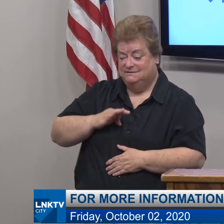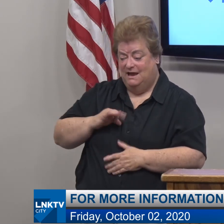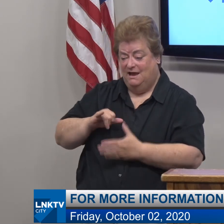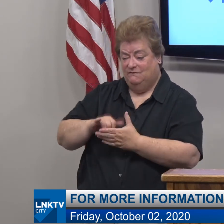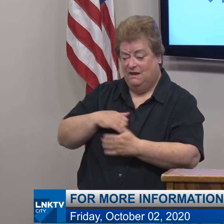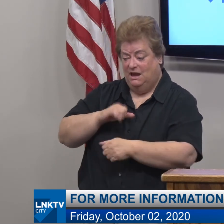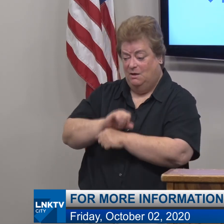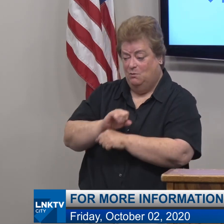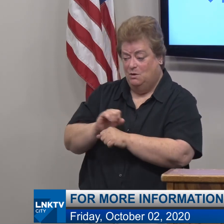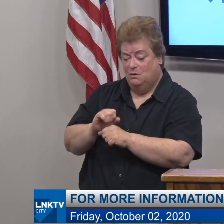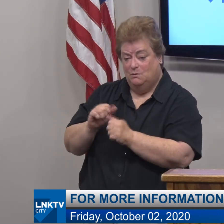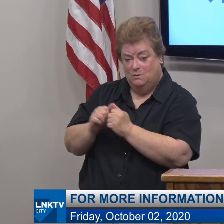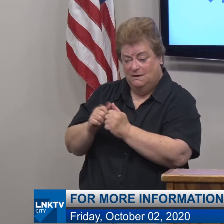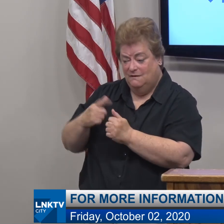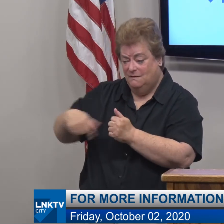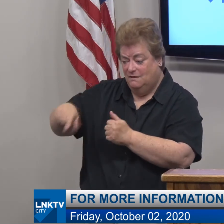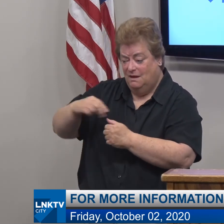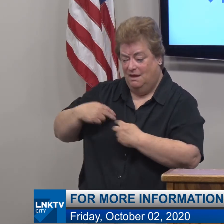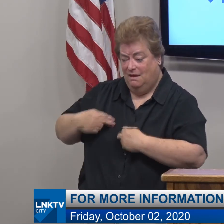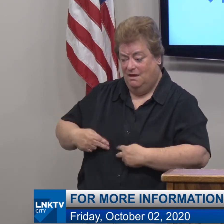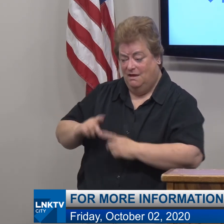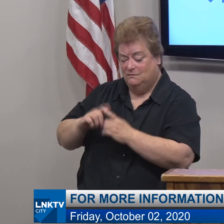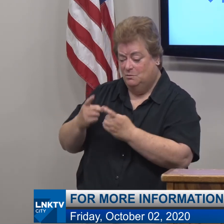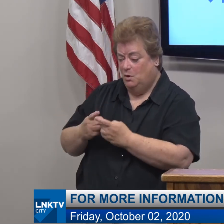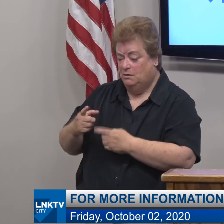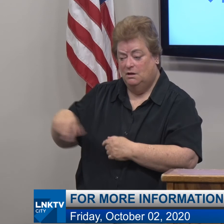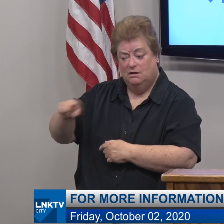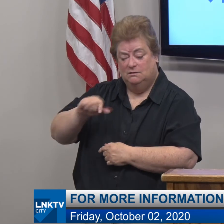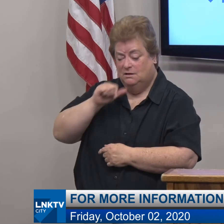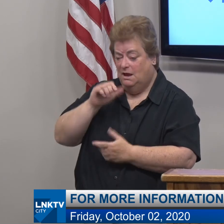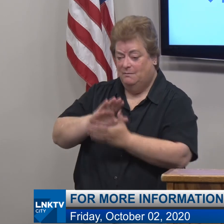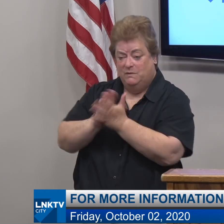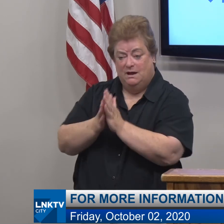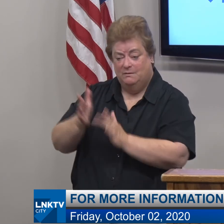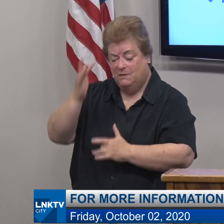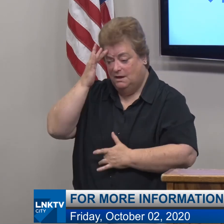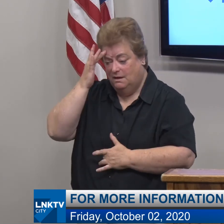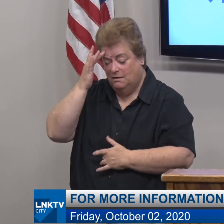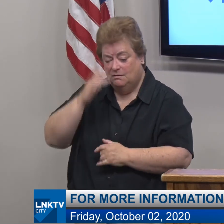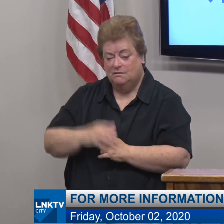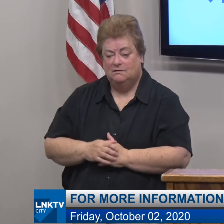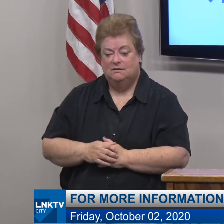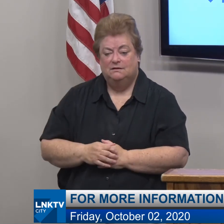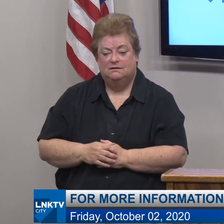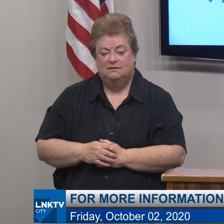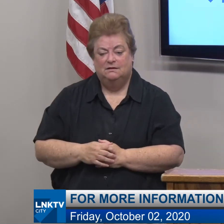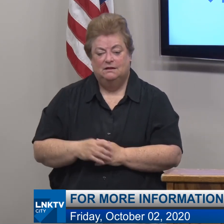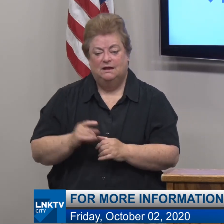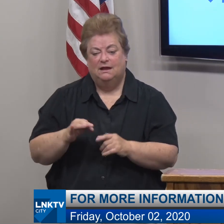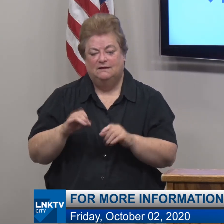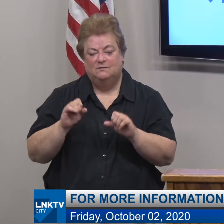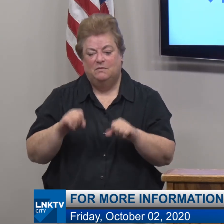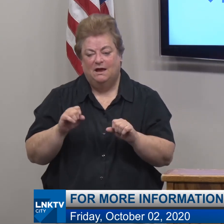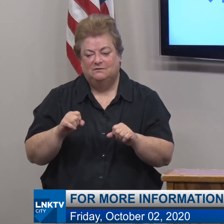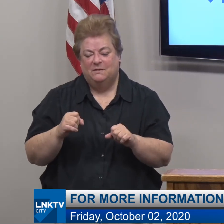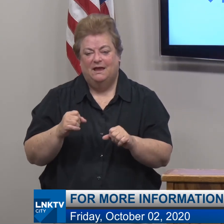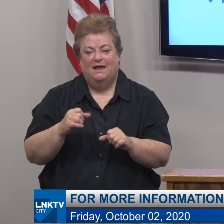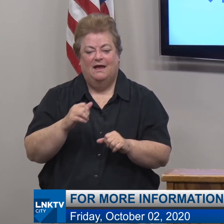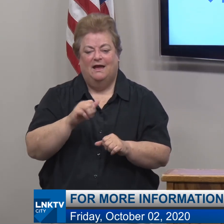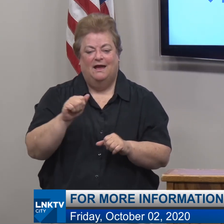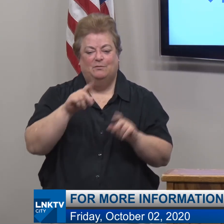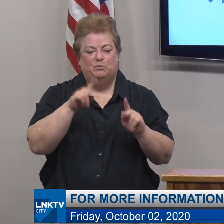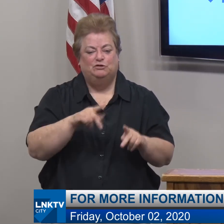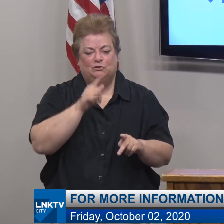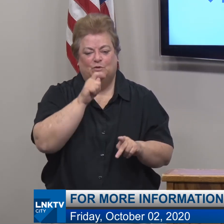health department became ill or were ill that I'm aware of. It's possible I was by an asymptomatic